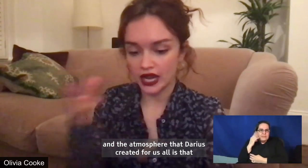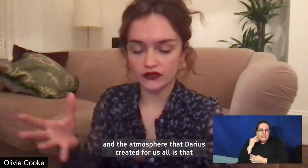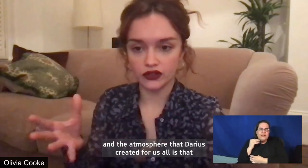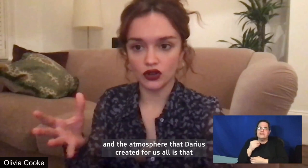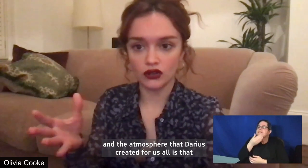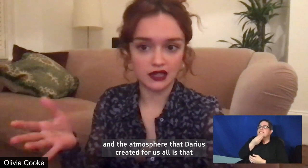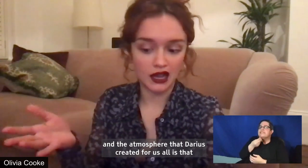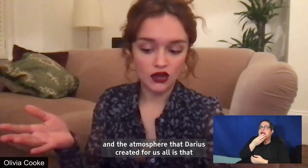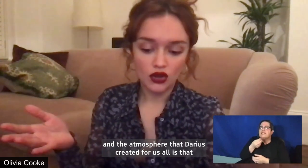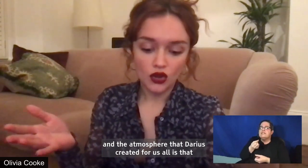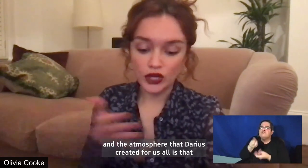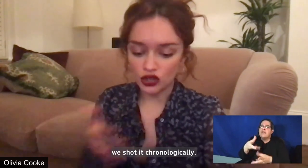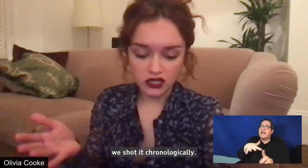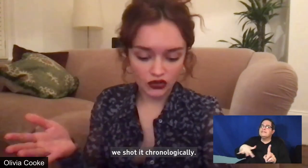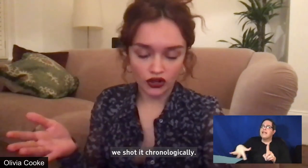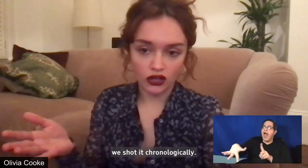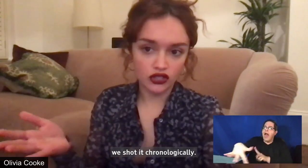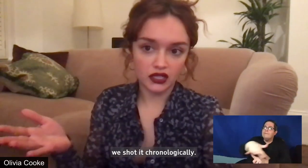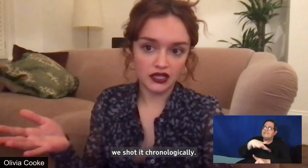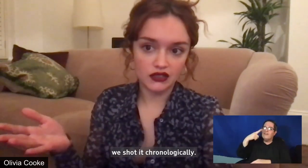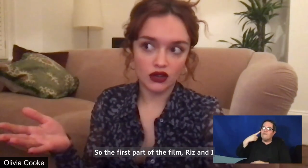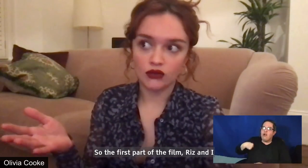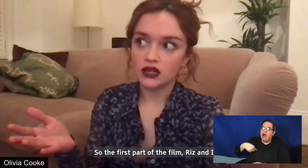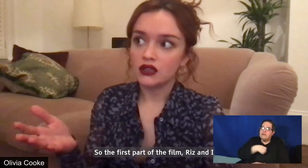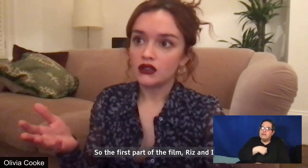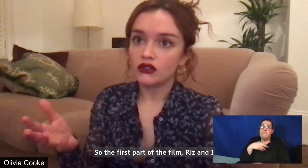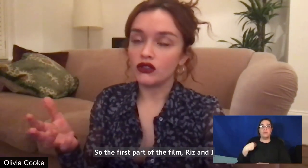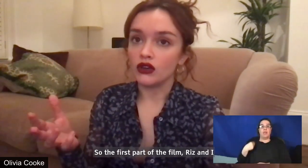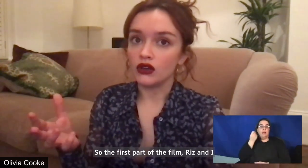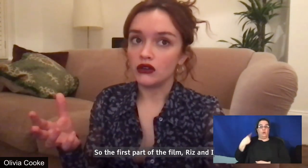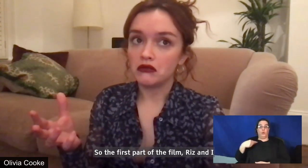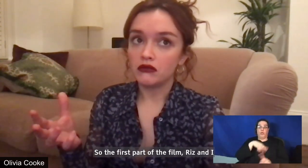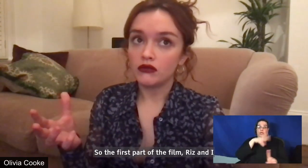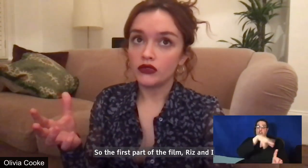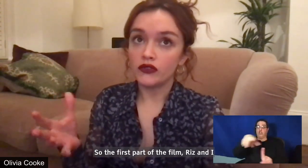Darius created for us all is that we shot it chronologically. So